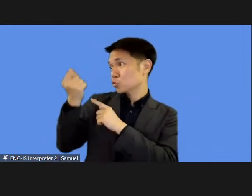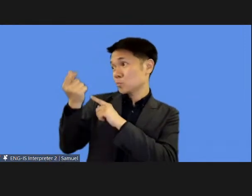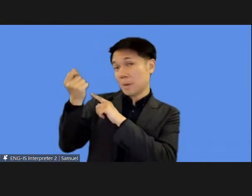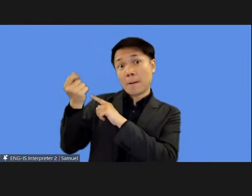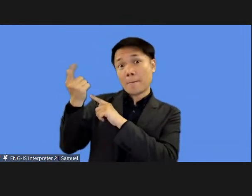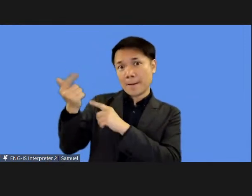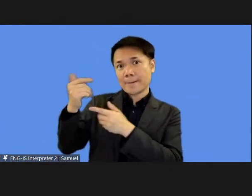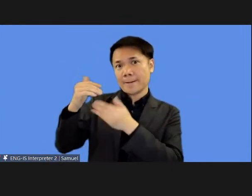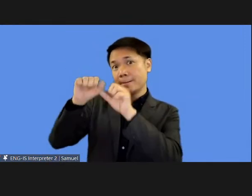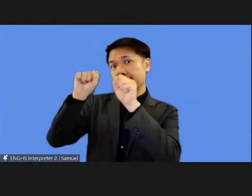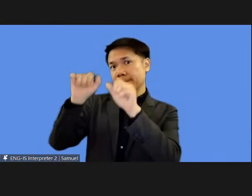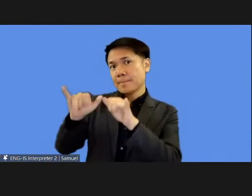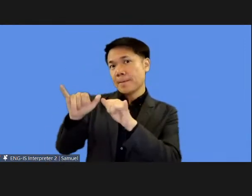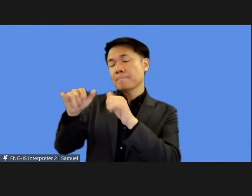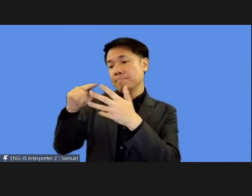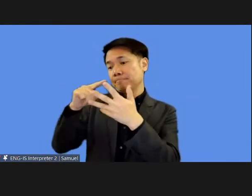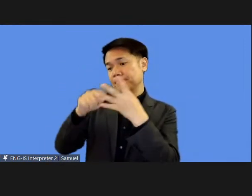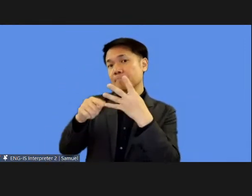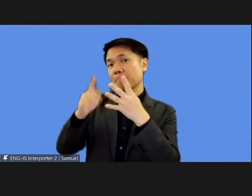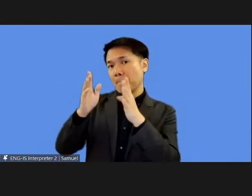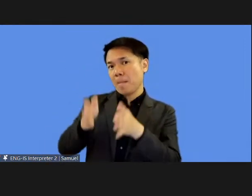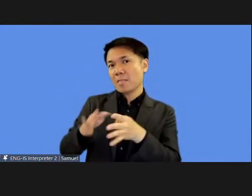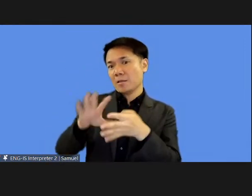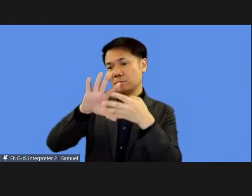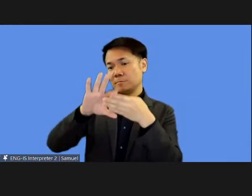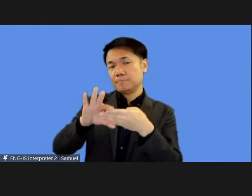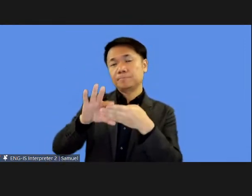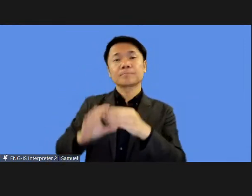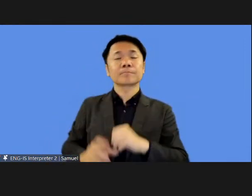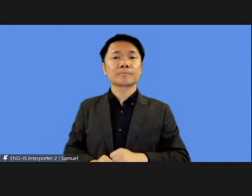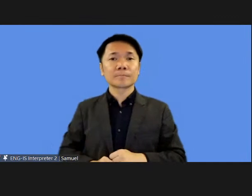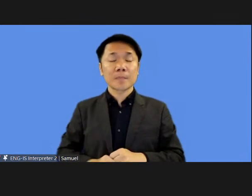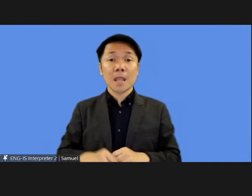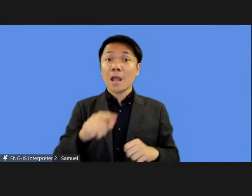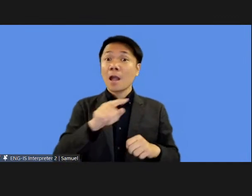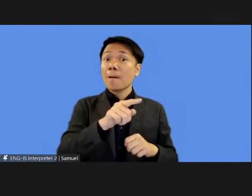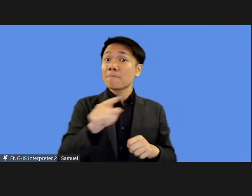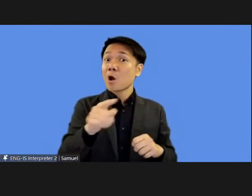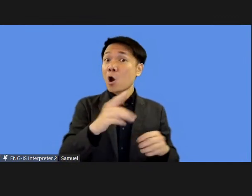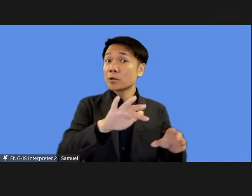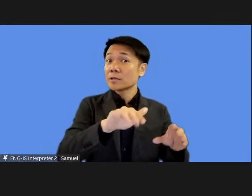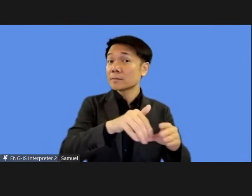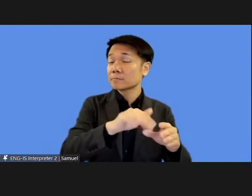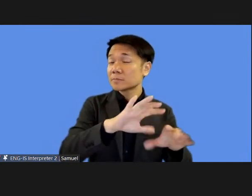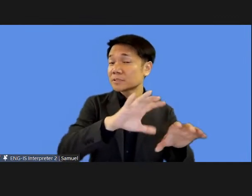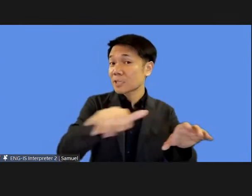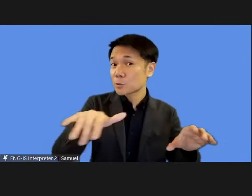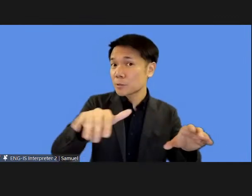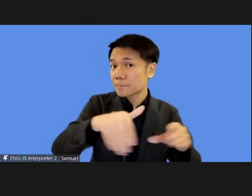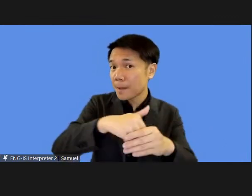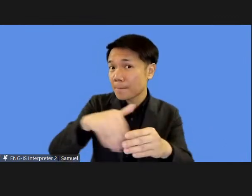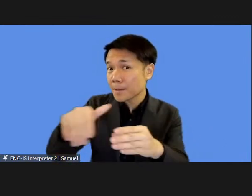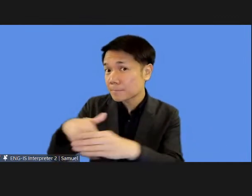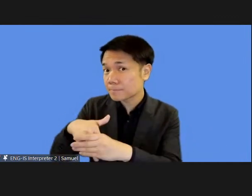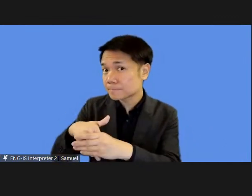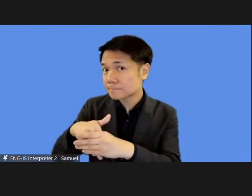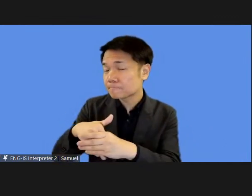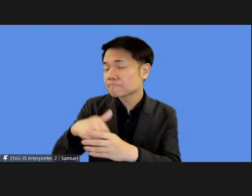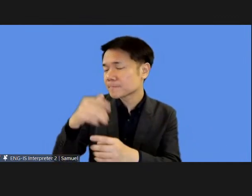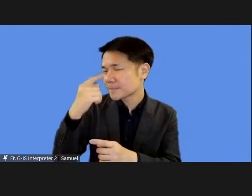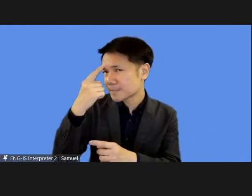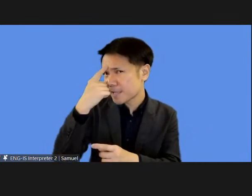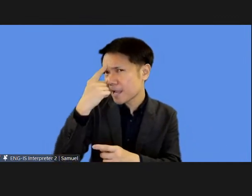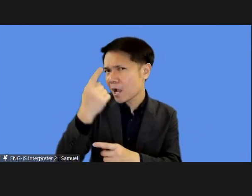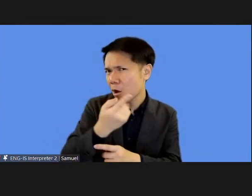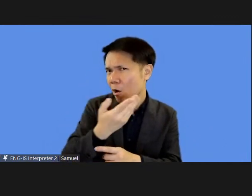our panel on partnerships is the importance that member states ensure policy coherence between all the actions that they